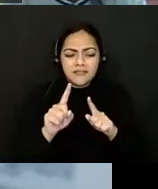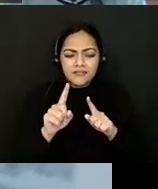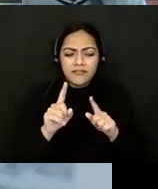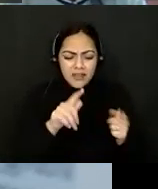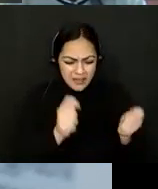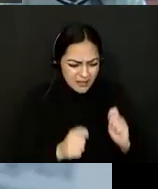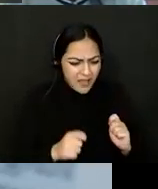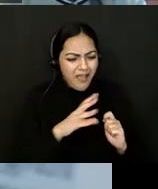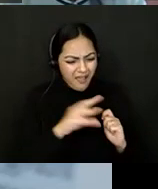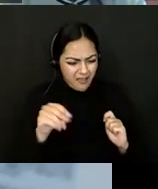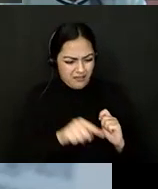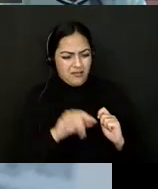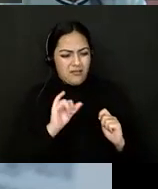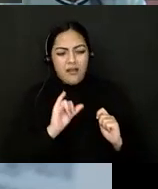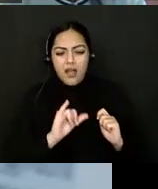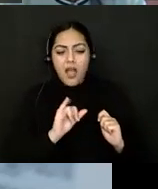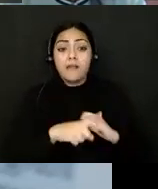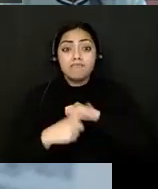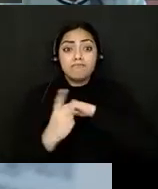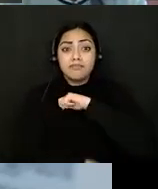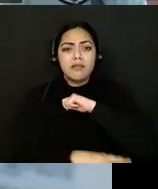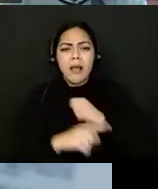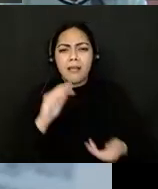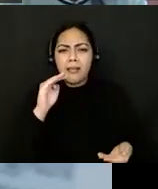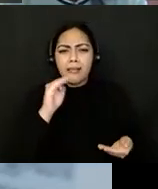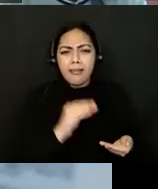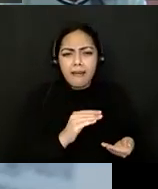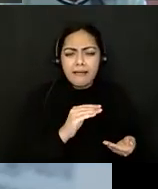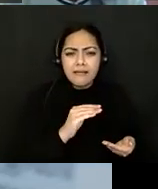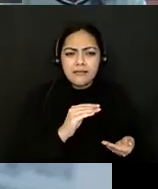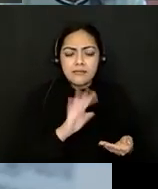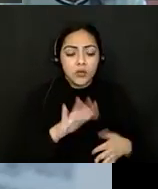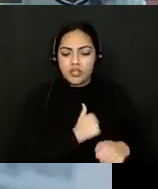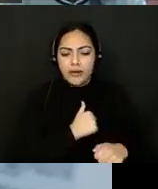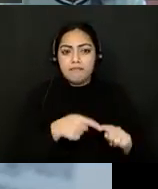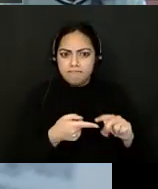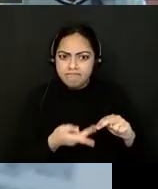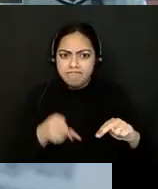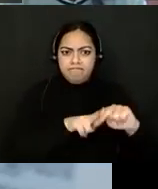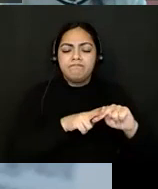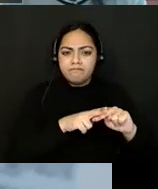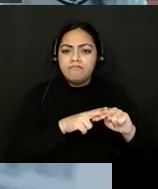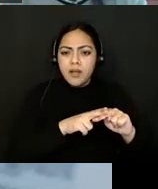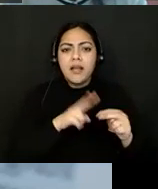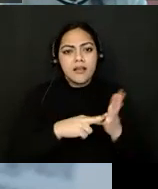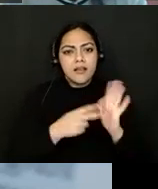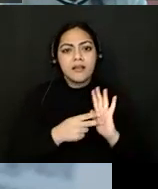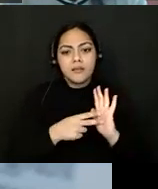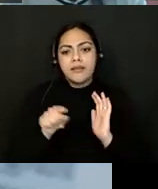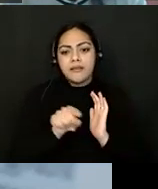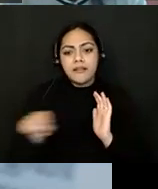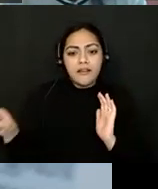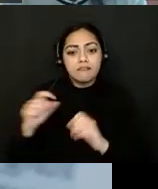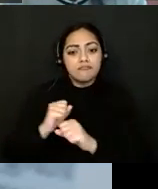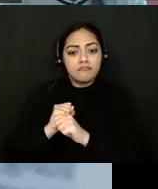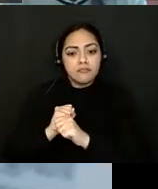the security of women and girls. In Europe, the Istanbul Convention, despite evidence of positive